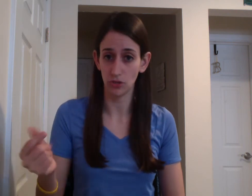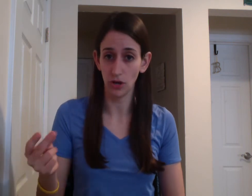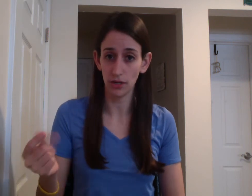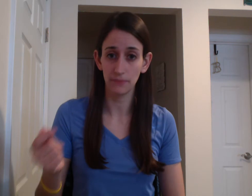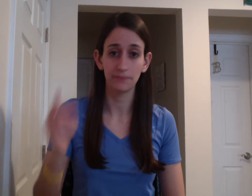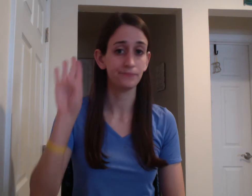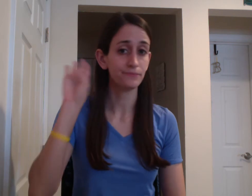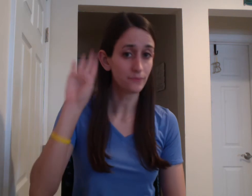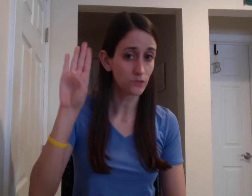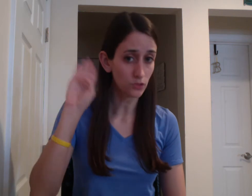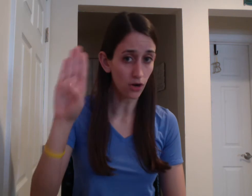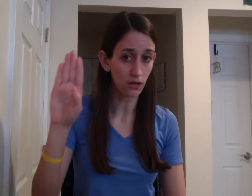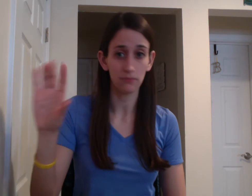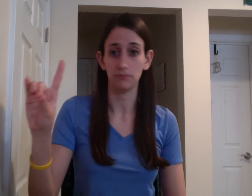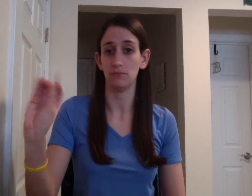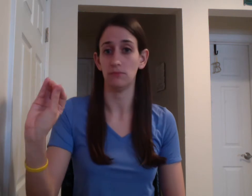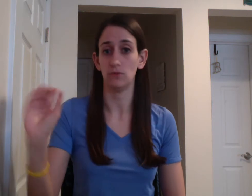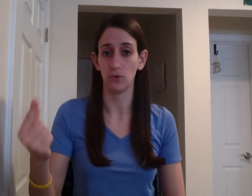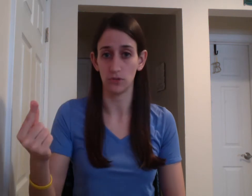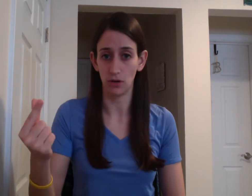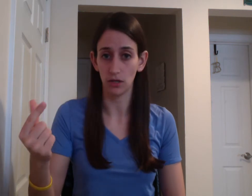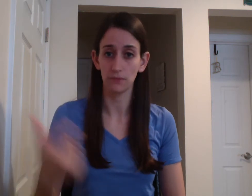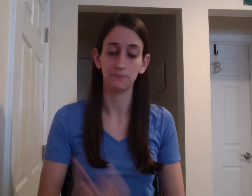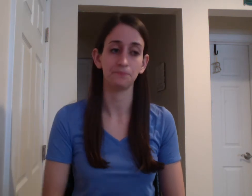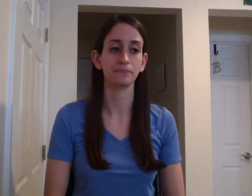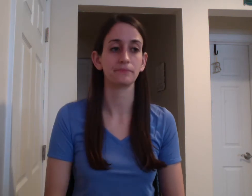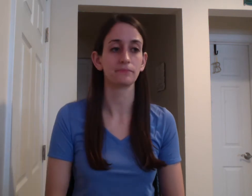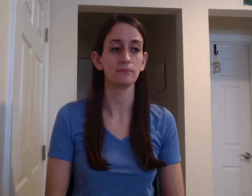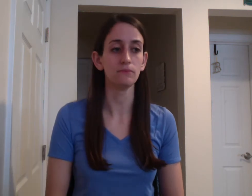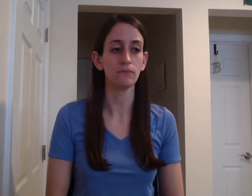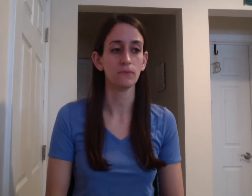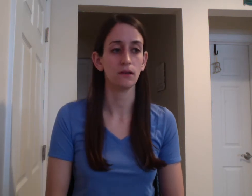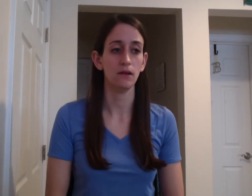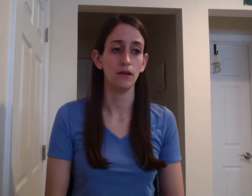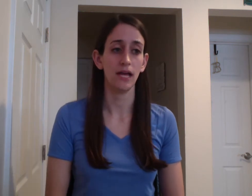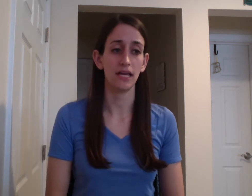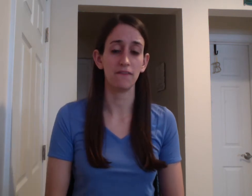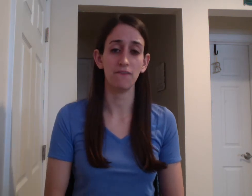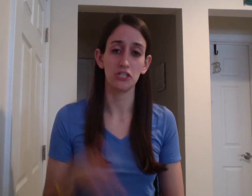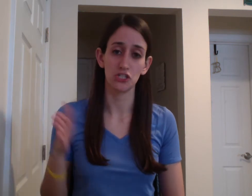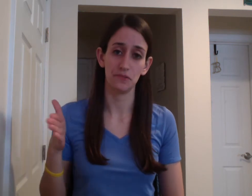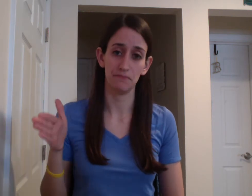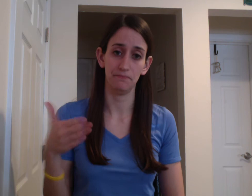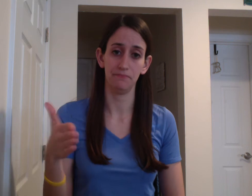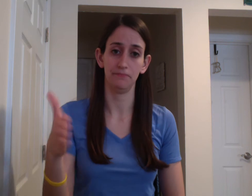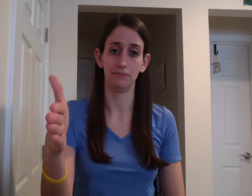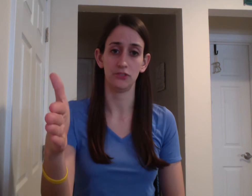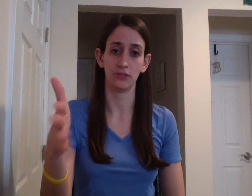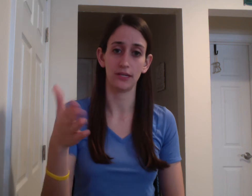dog, dog, or dog. A fish, just like it's